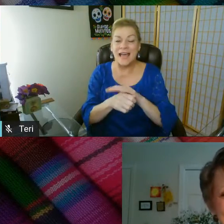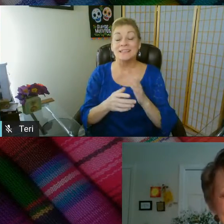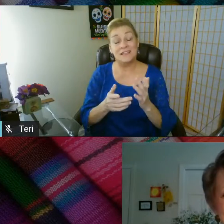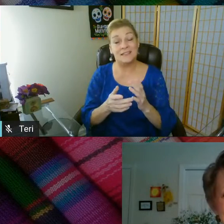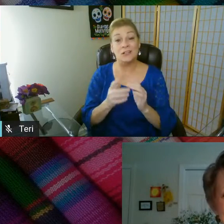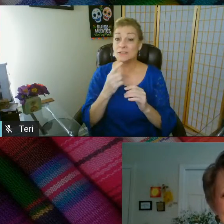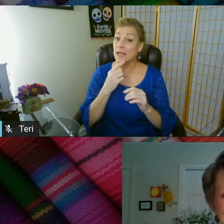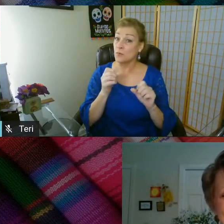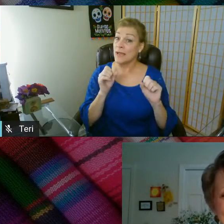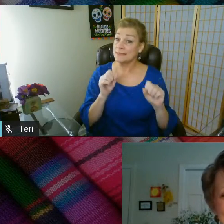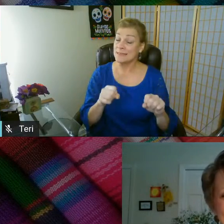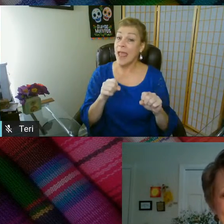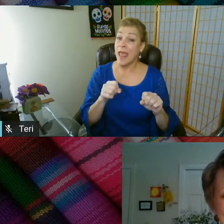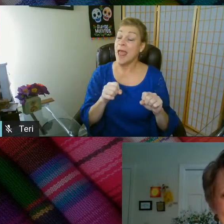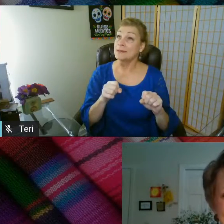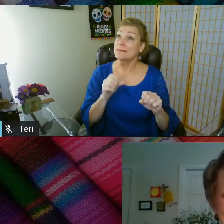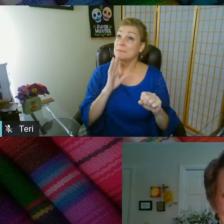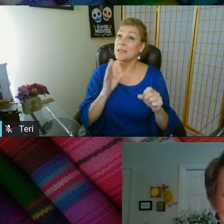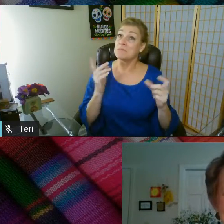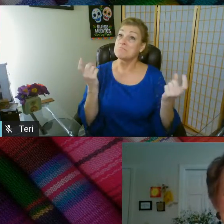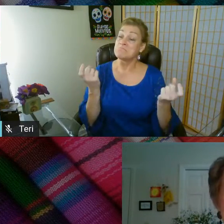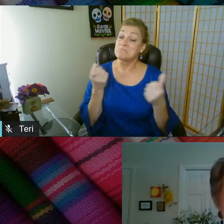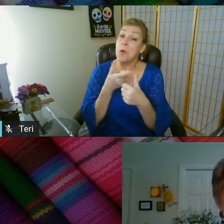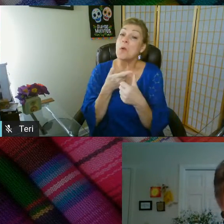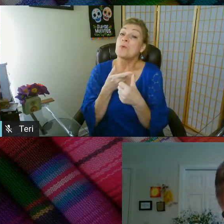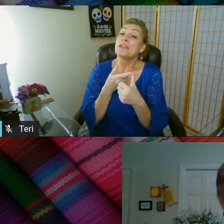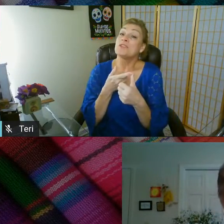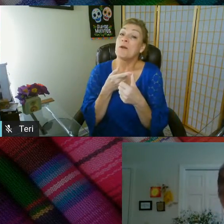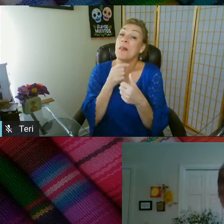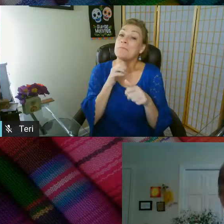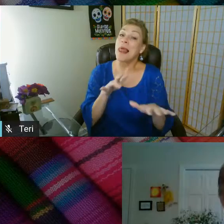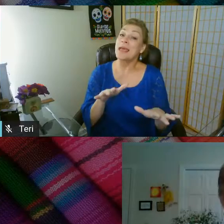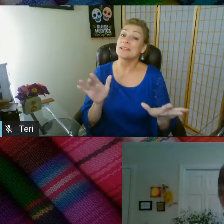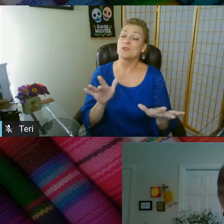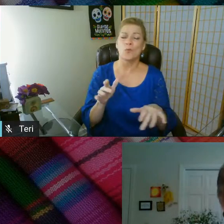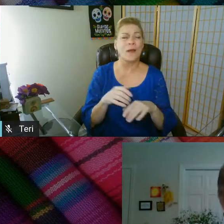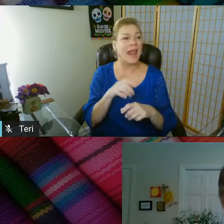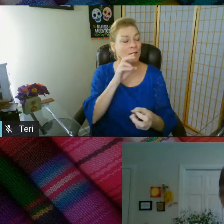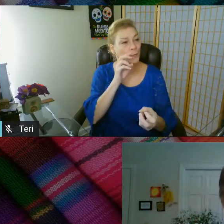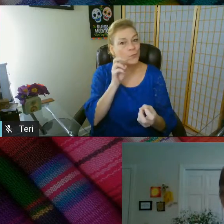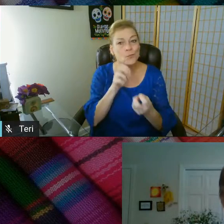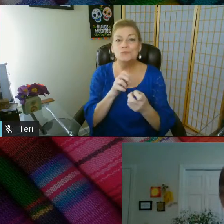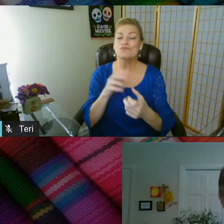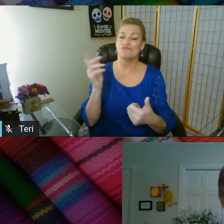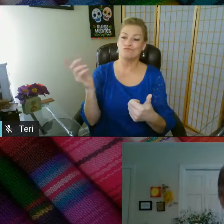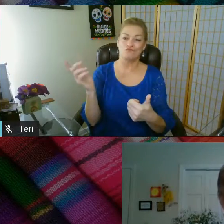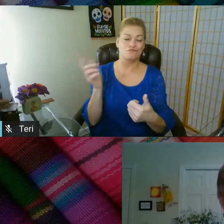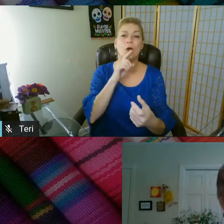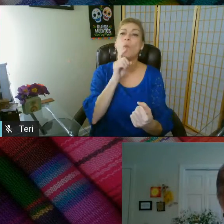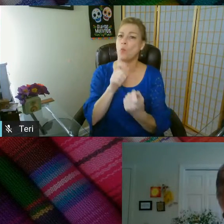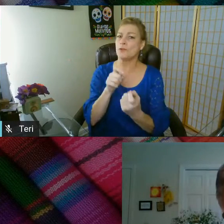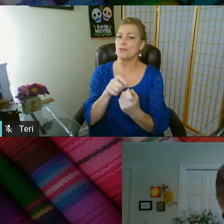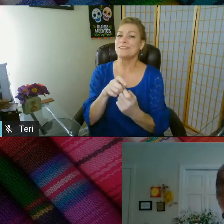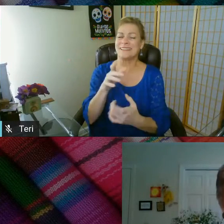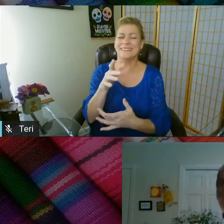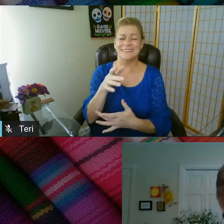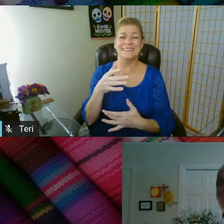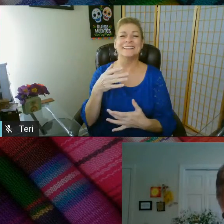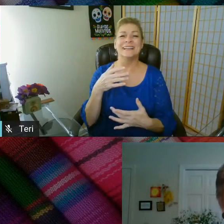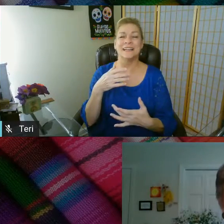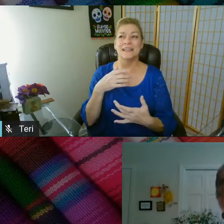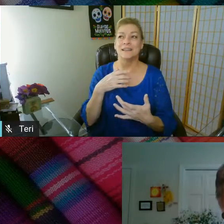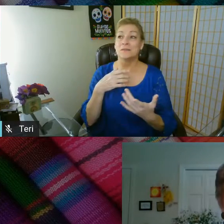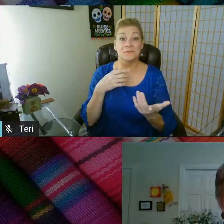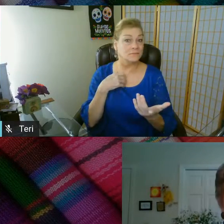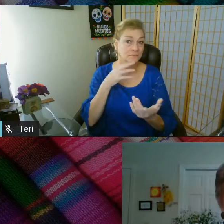be an original blessing. So it was wonderful. We had witches. We had all kinds of costumes. So that was fun. And